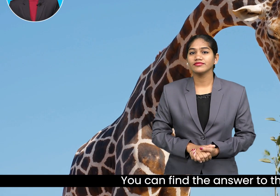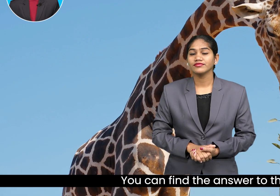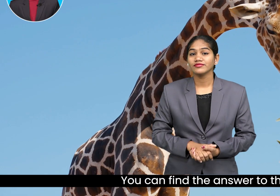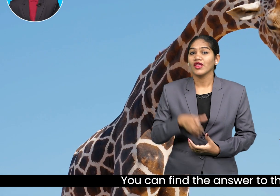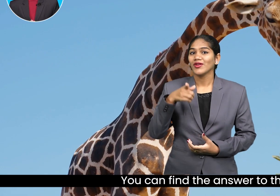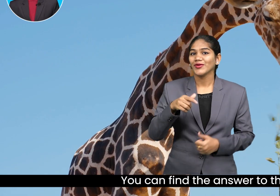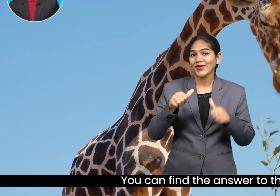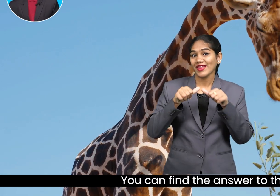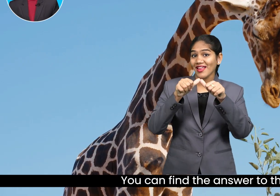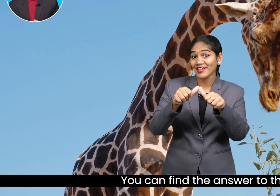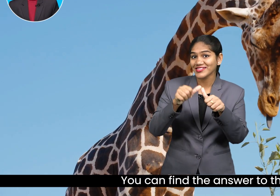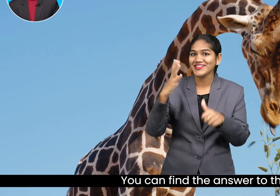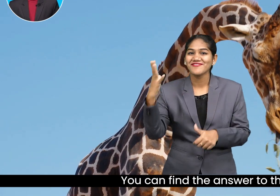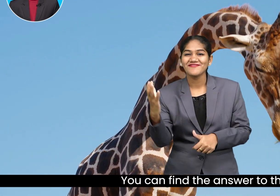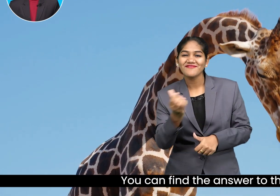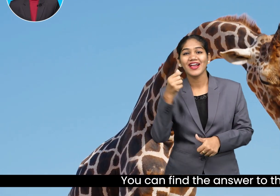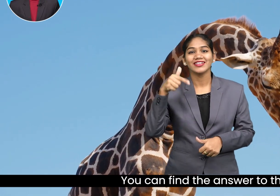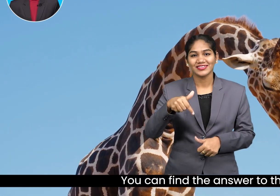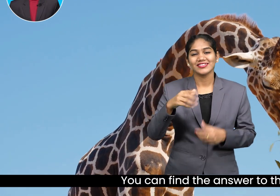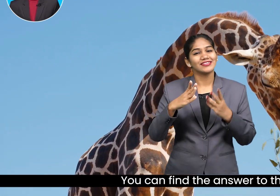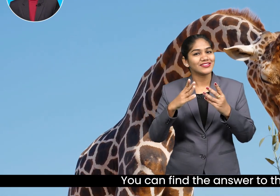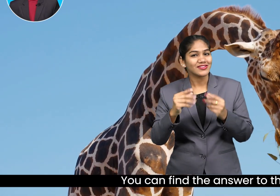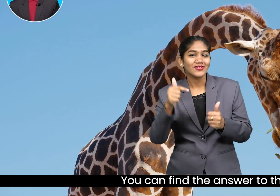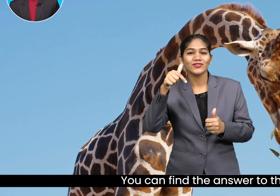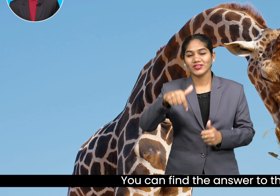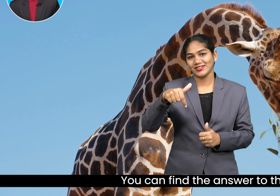You can find the answer to this here.